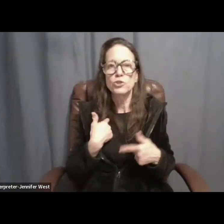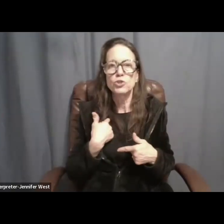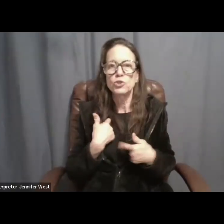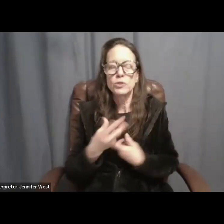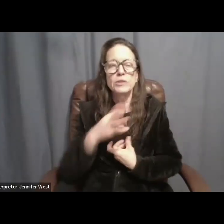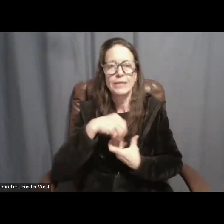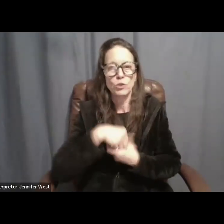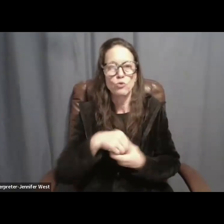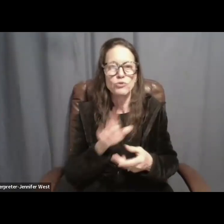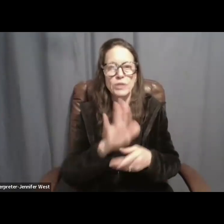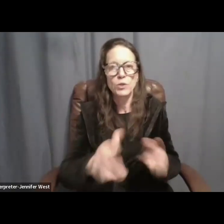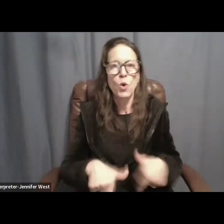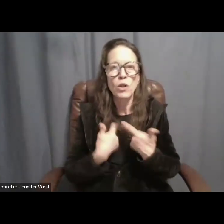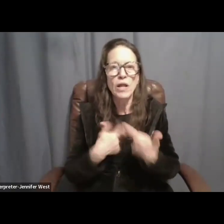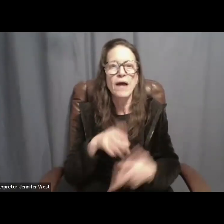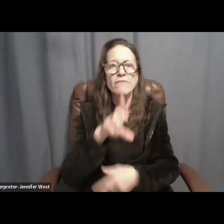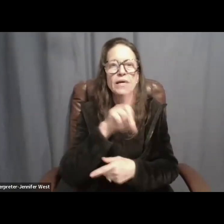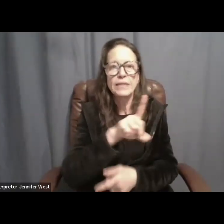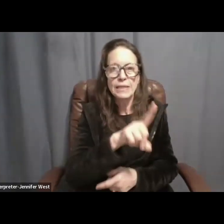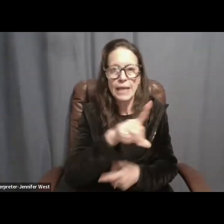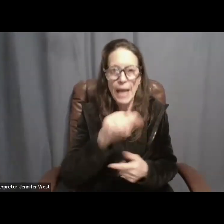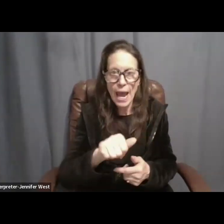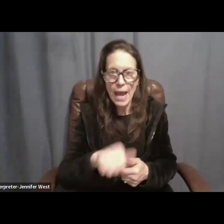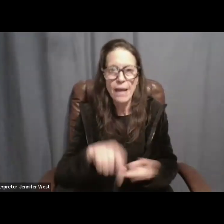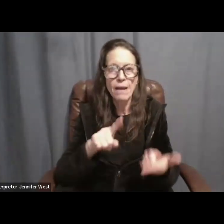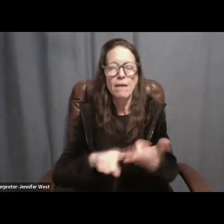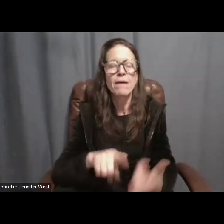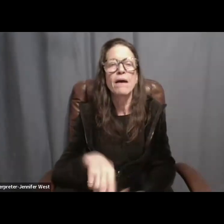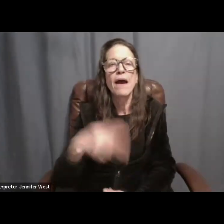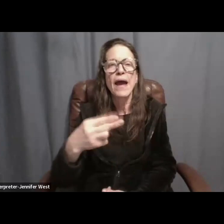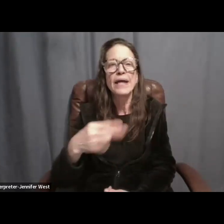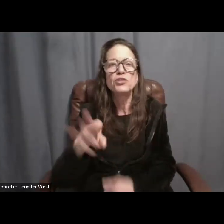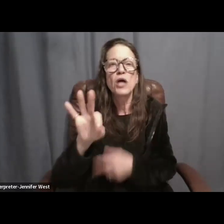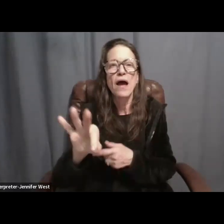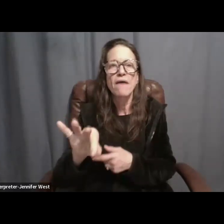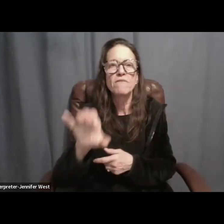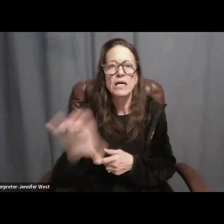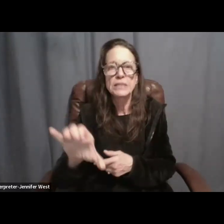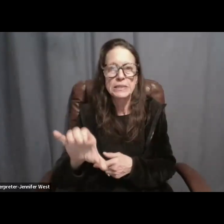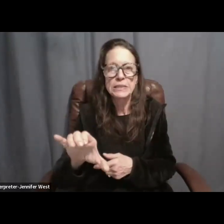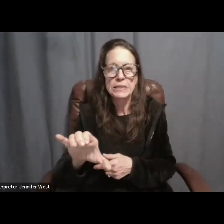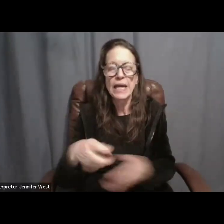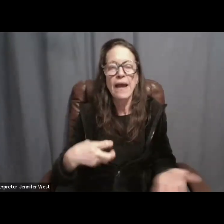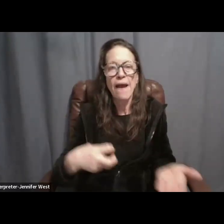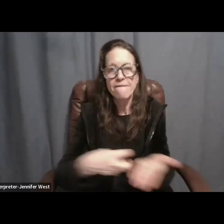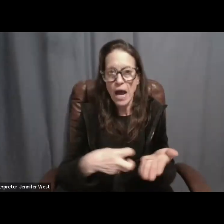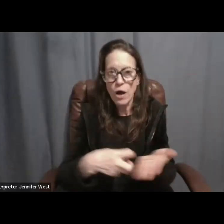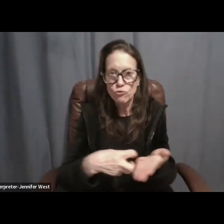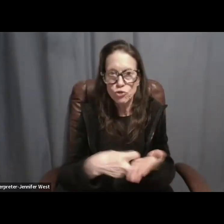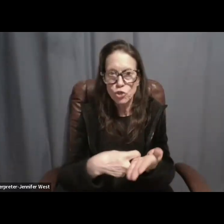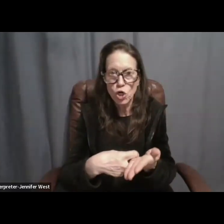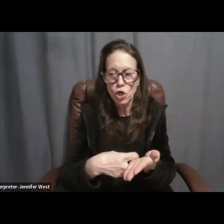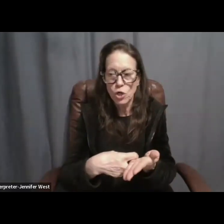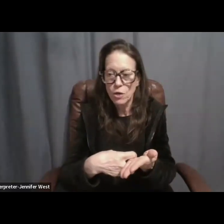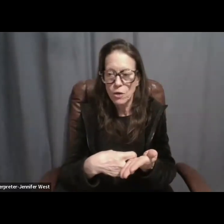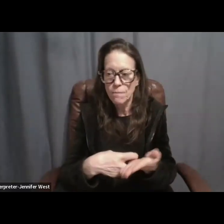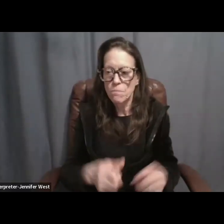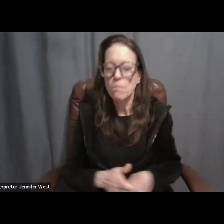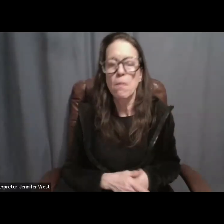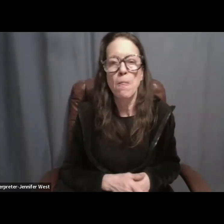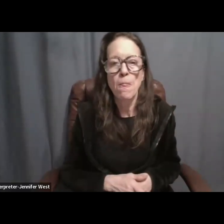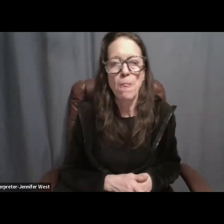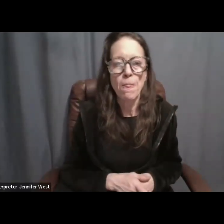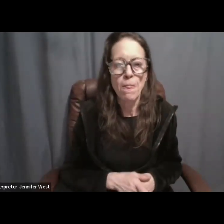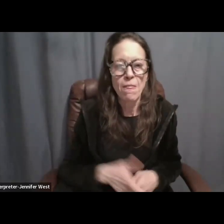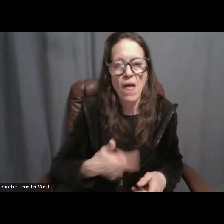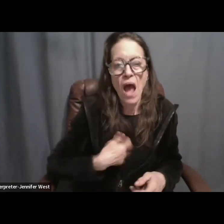the HOC voucher. She gets Social Security, and it's a little bit more than, well, I'm older,